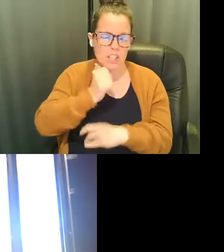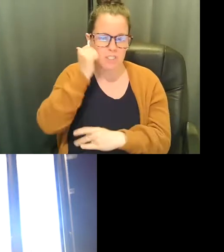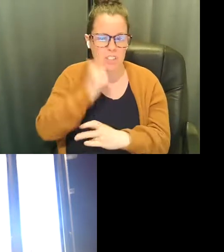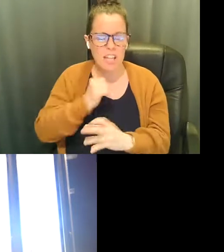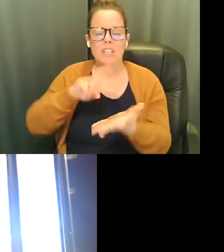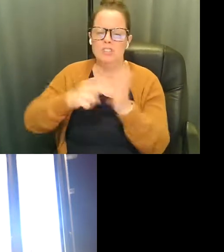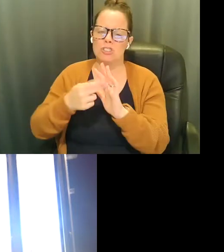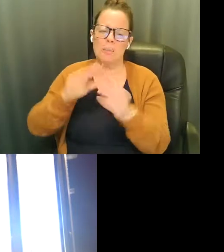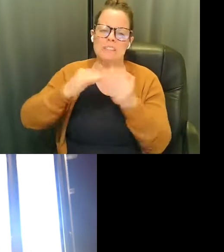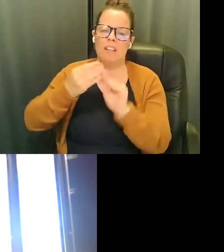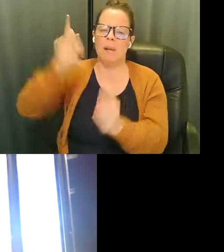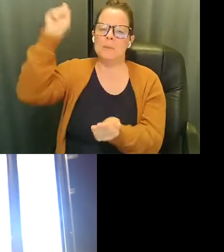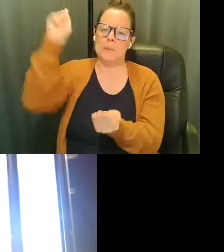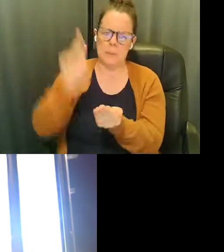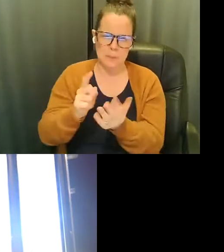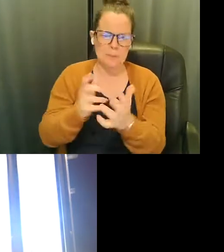significantly dropped off.